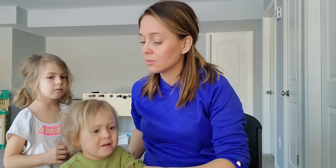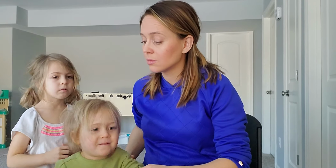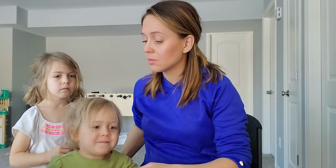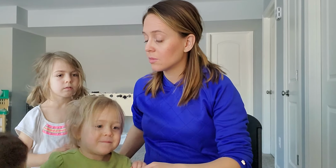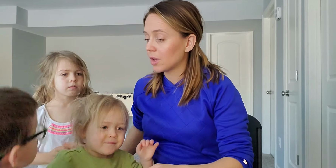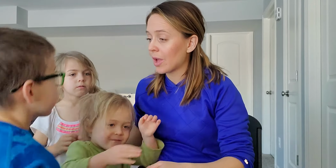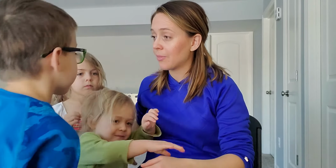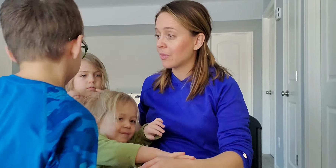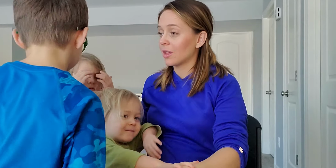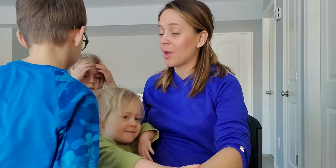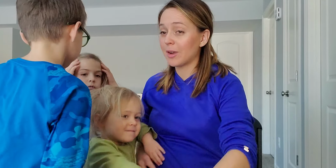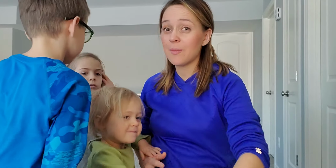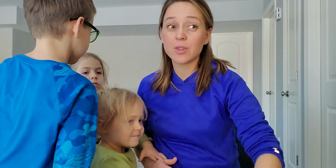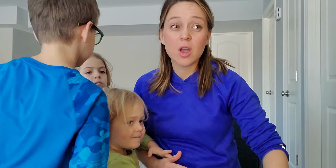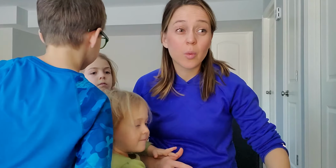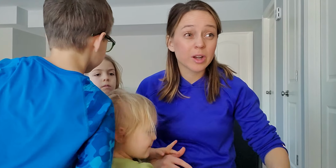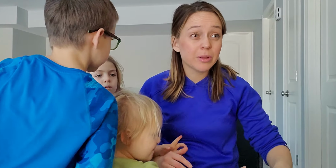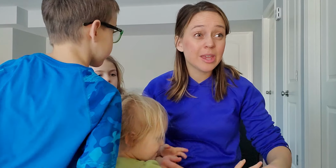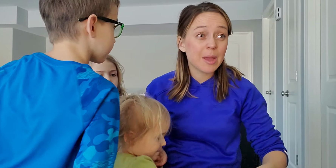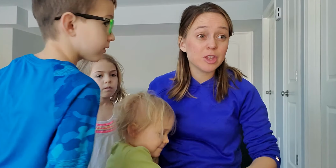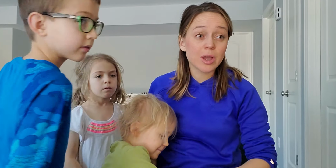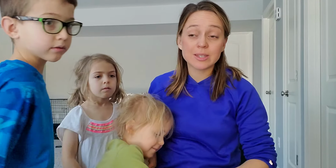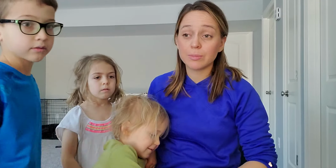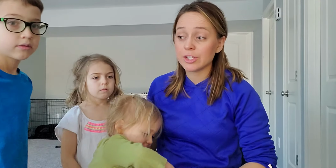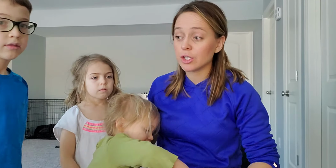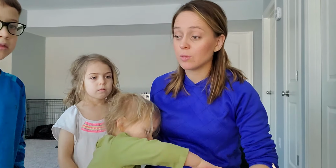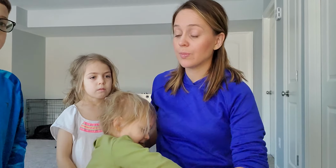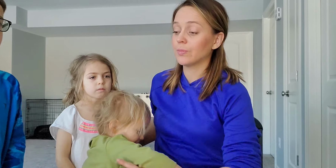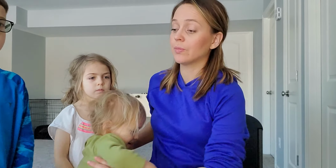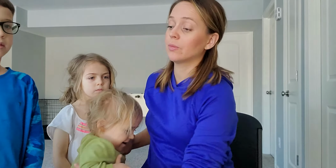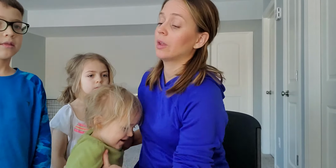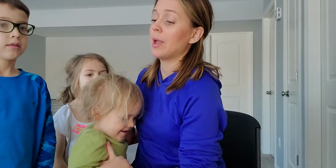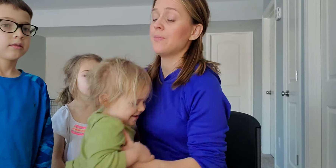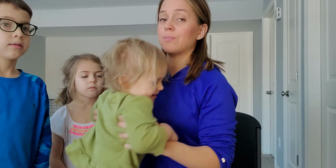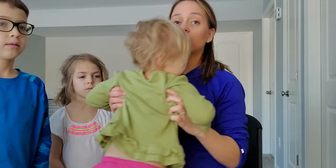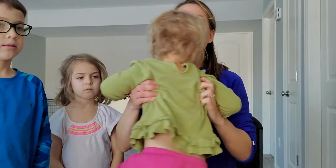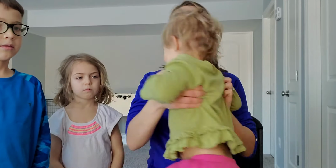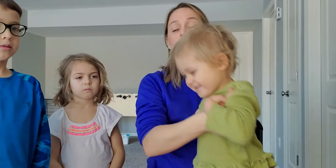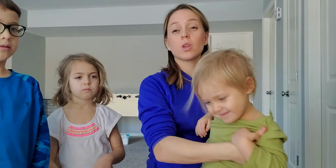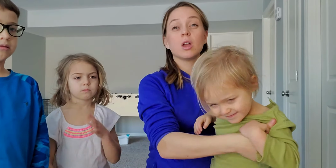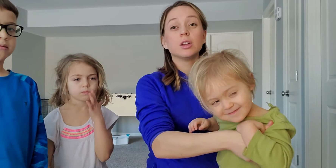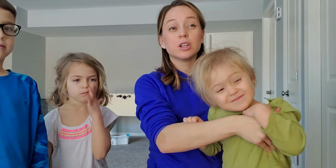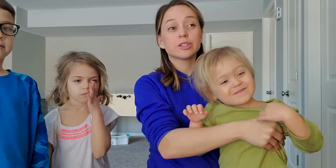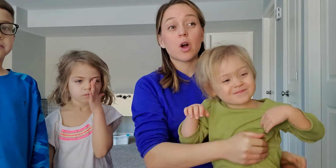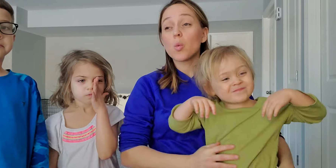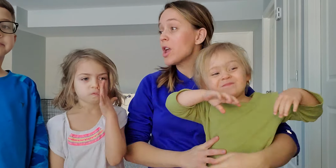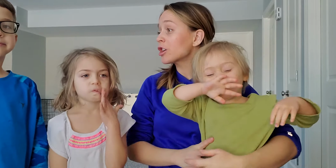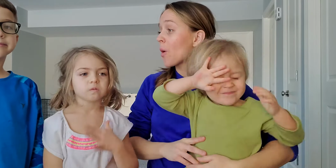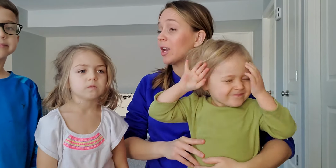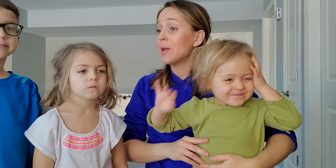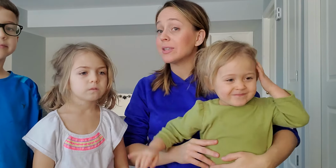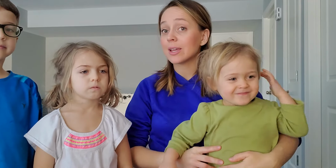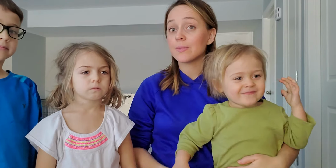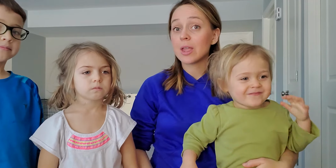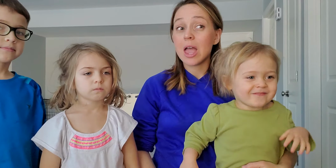Come on to this side. Okay. Come on up. We're gonna play a game and you guys can play too. It's all part of this. Okay. You're all around us. So we are going on a picnic. And